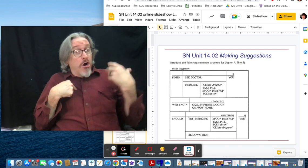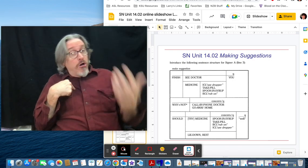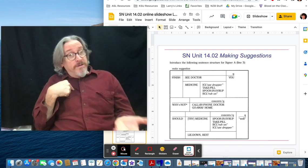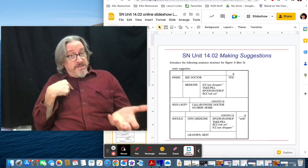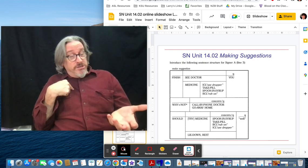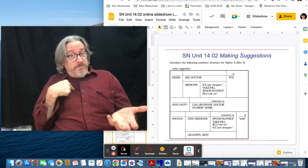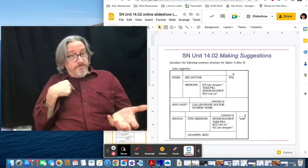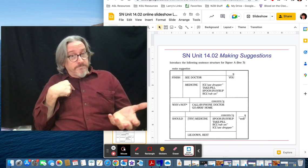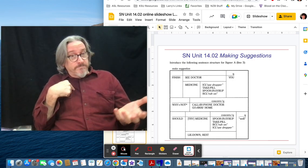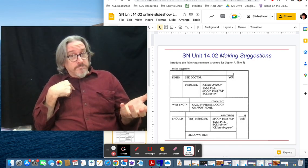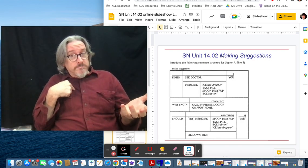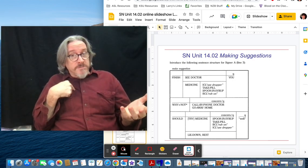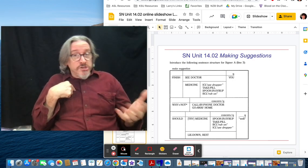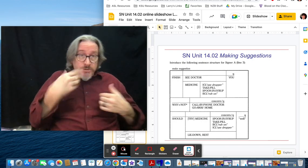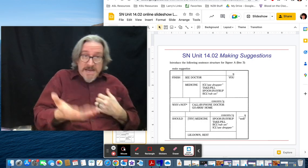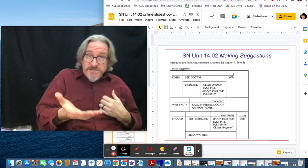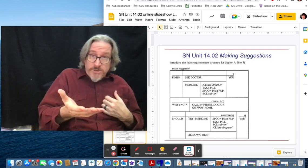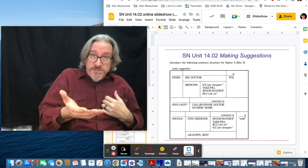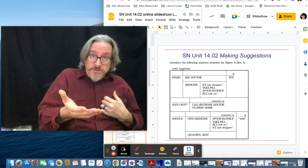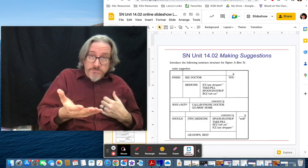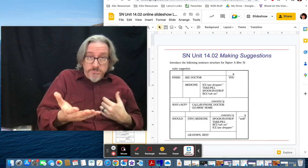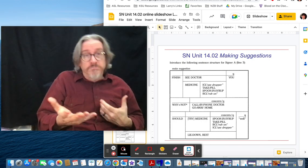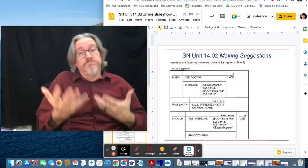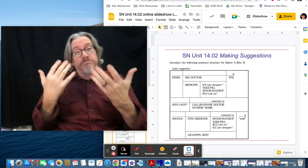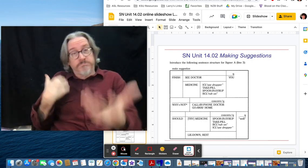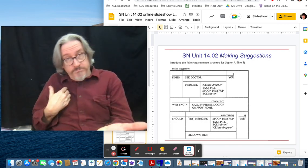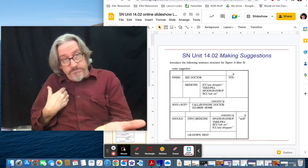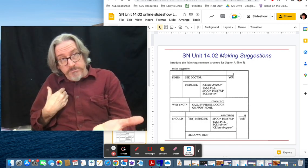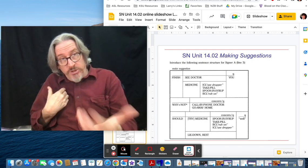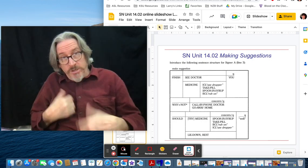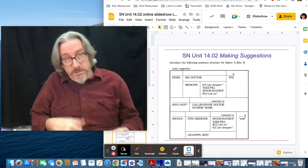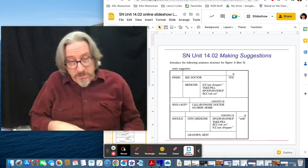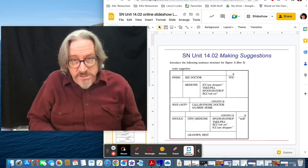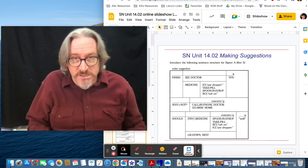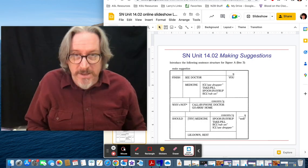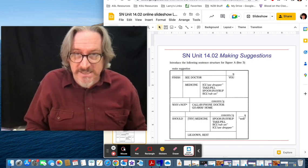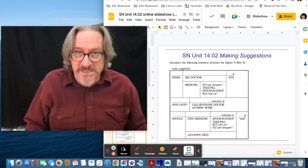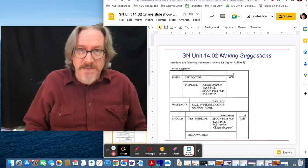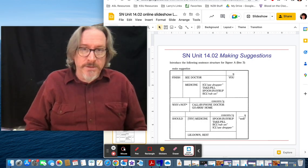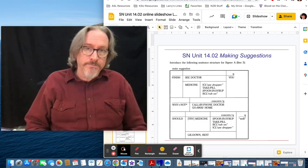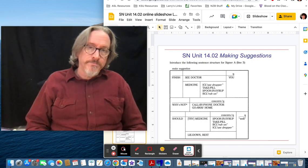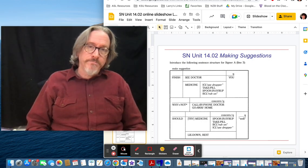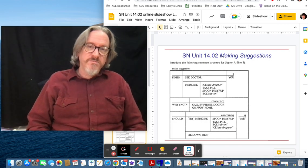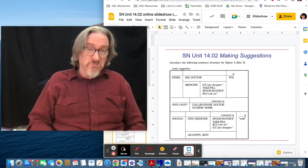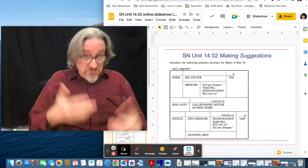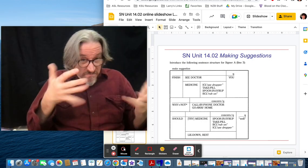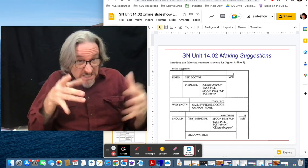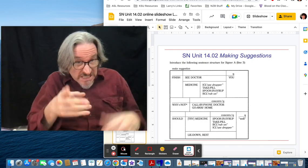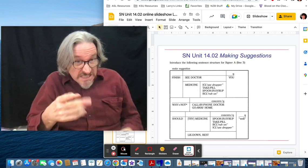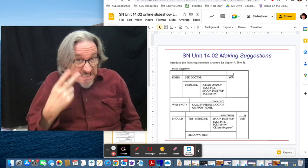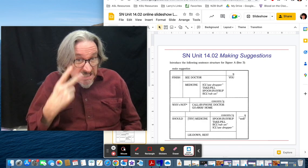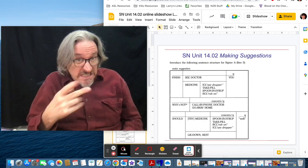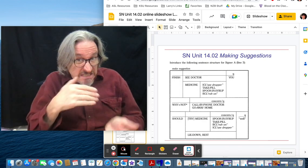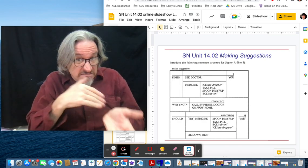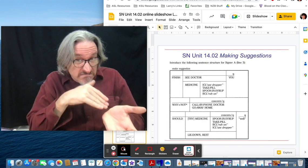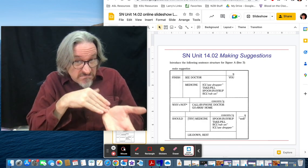I already saw. So you can ask the question. You can make it as a statement.